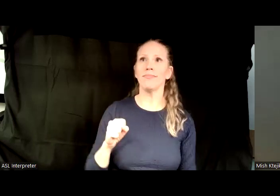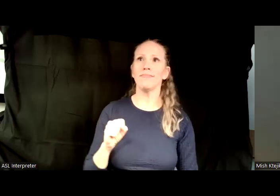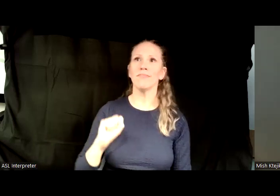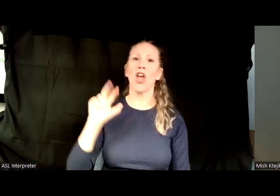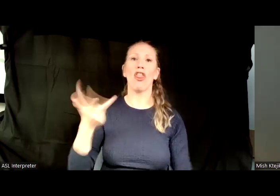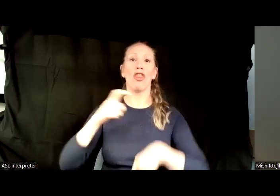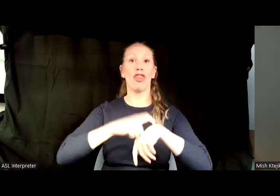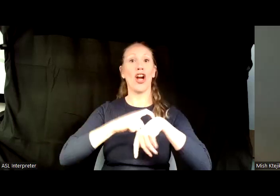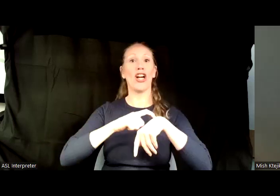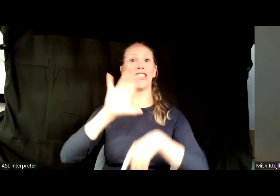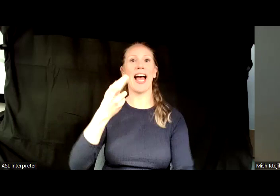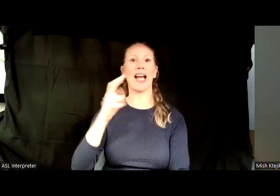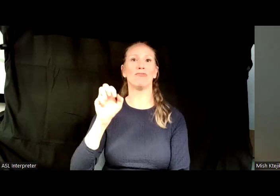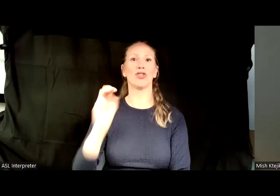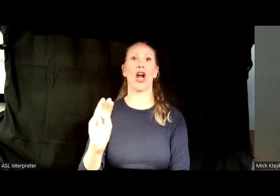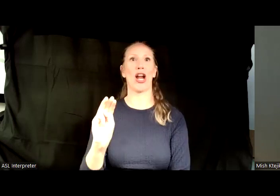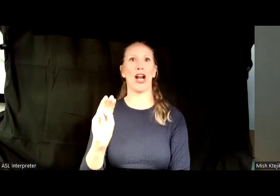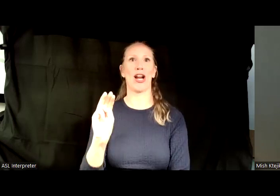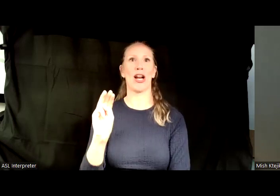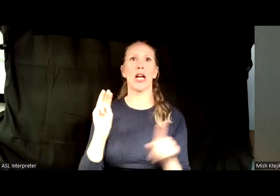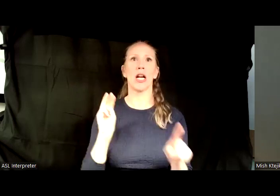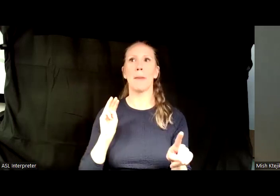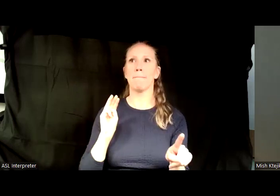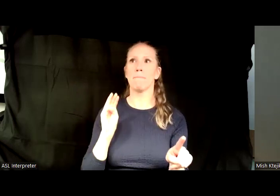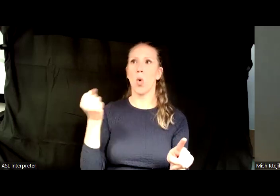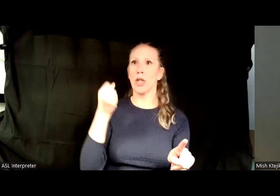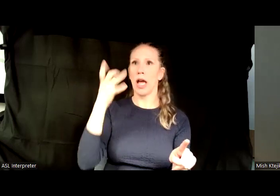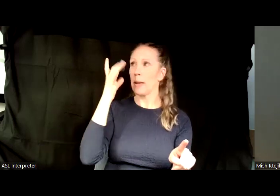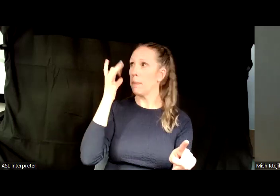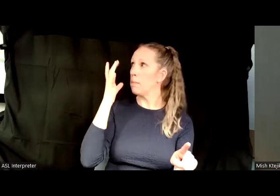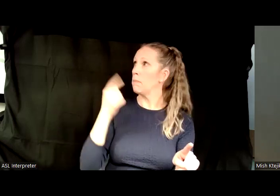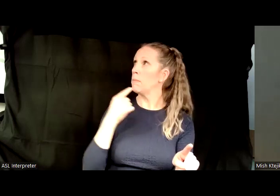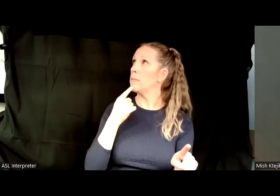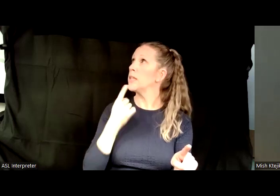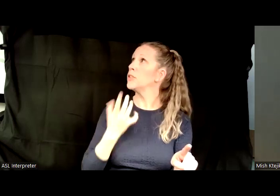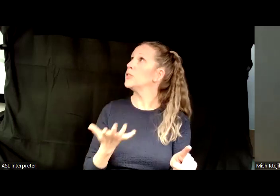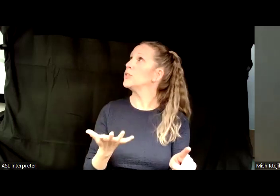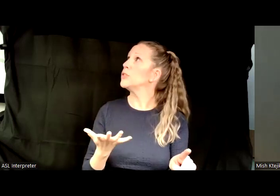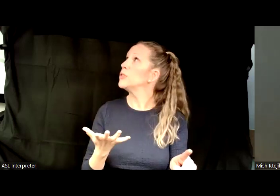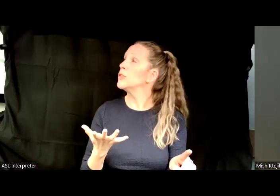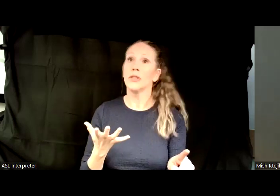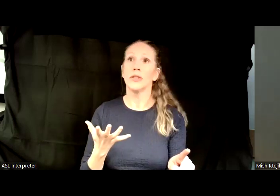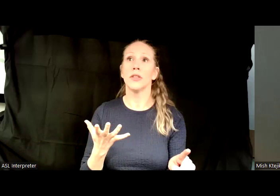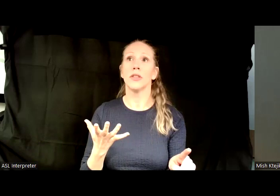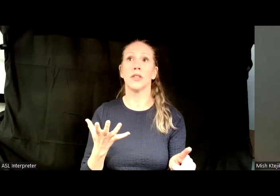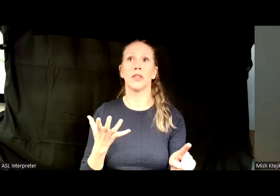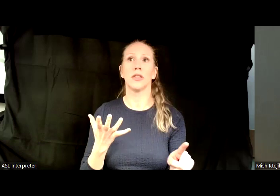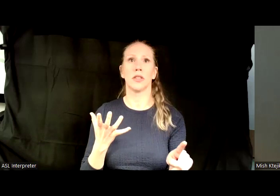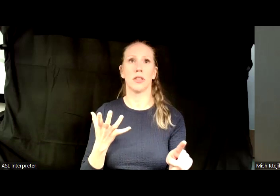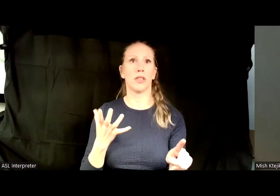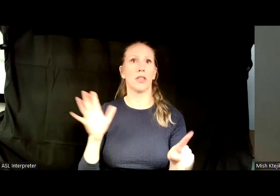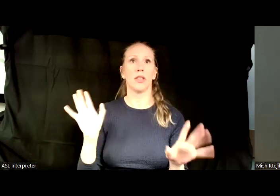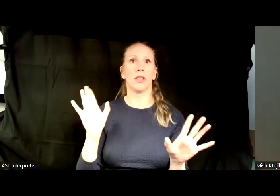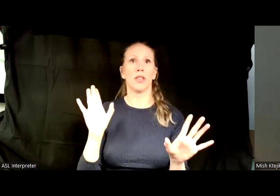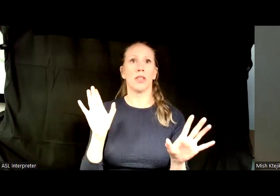Okay, third time is the charm. This is Hold on. Jack speaking. Hold on, wait. What are we waiting for? Okay, yes. We would